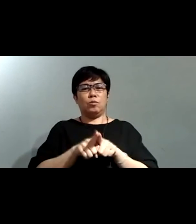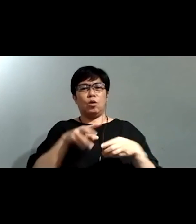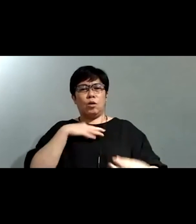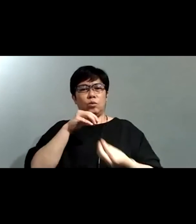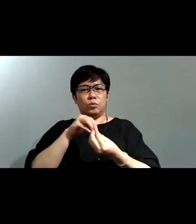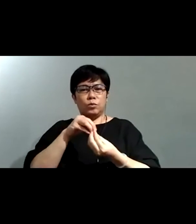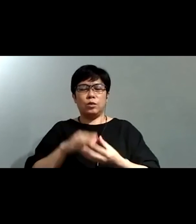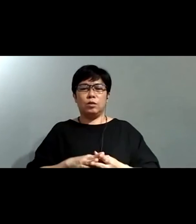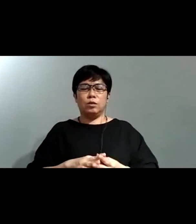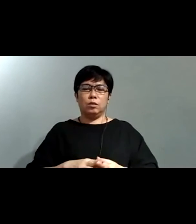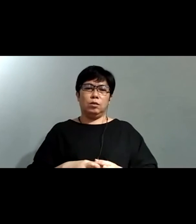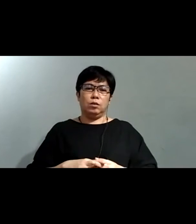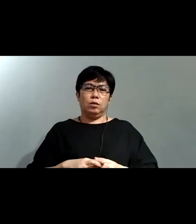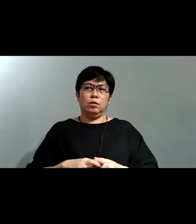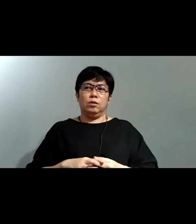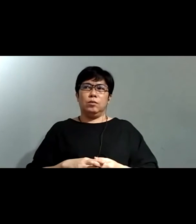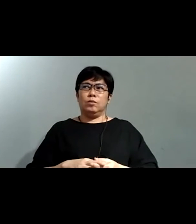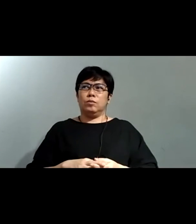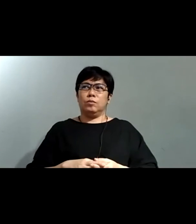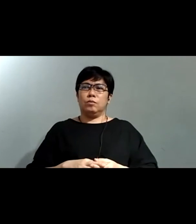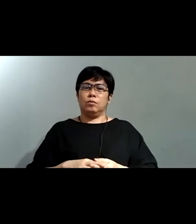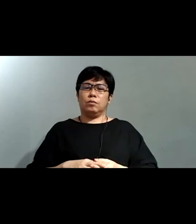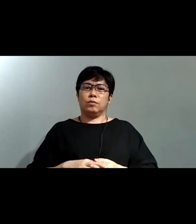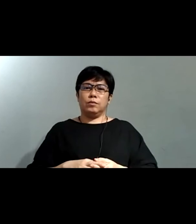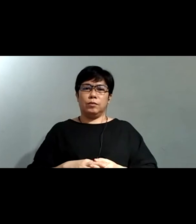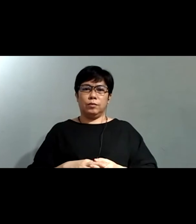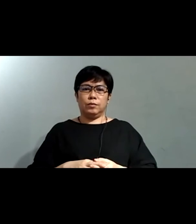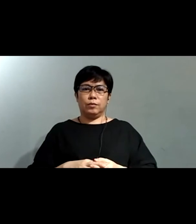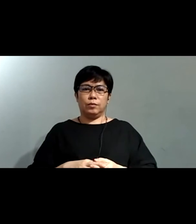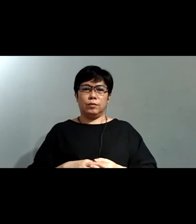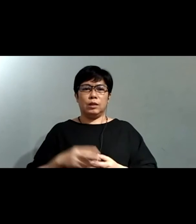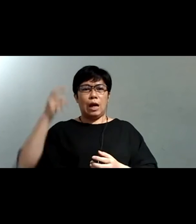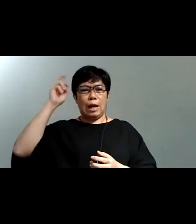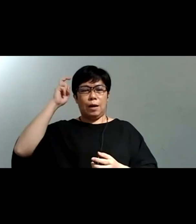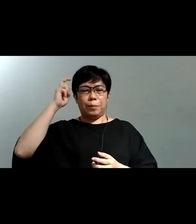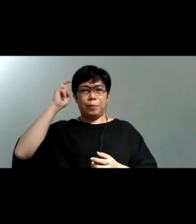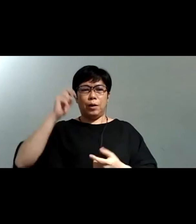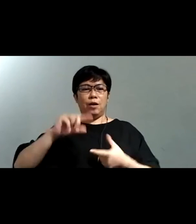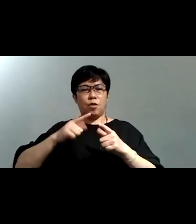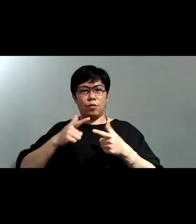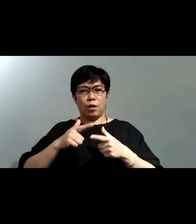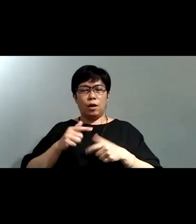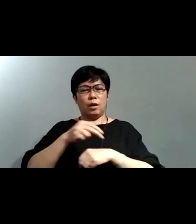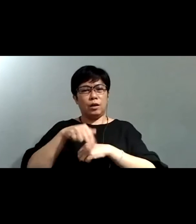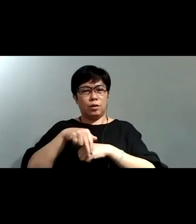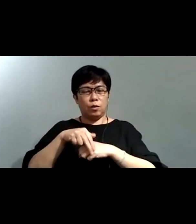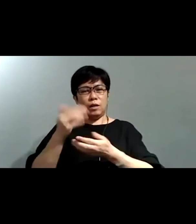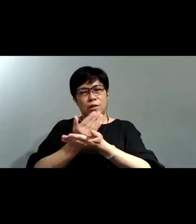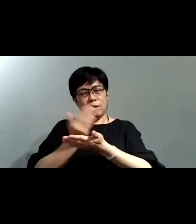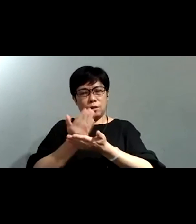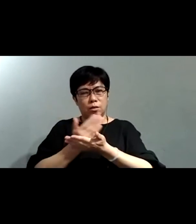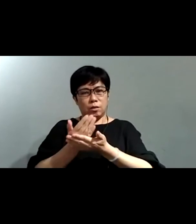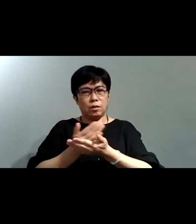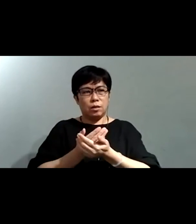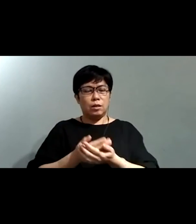ideate, test, and then produce the prototype and then test. What is it? Theoretically,